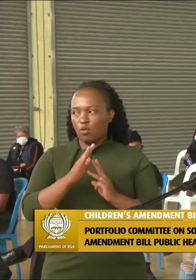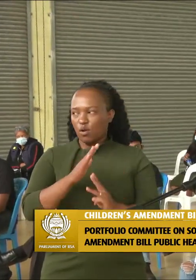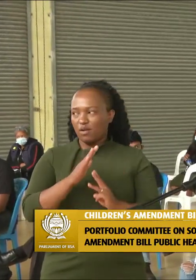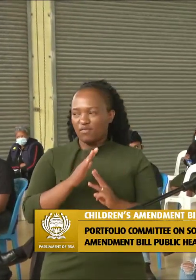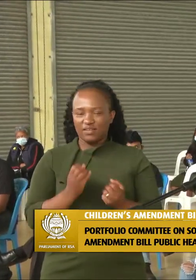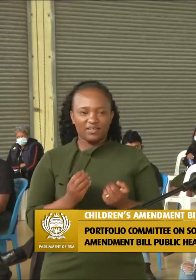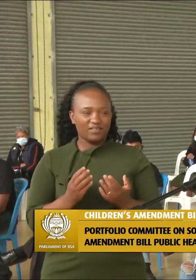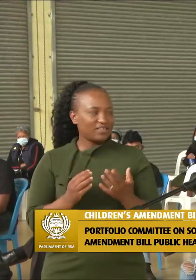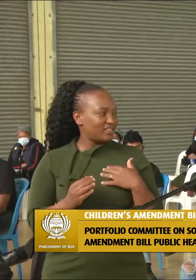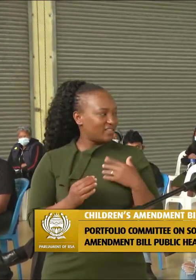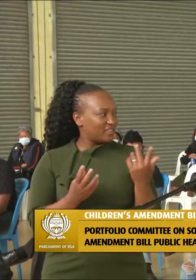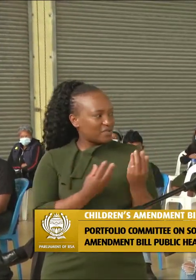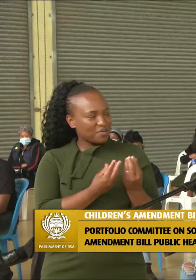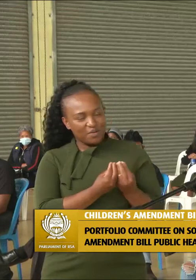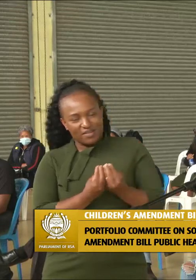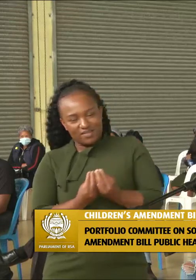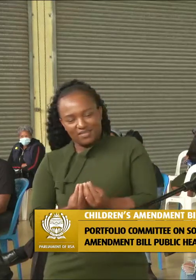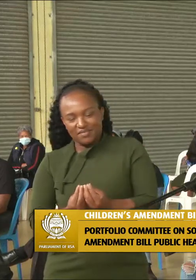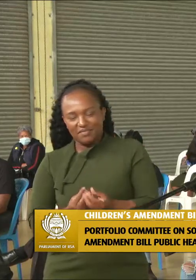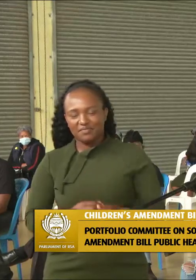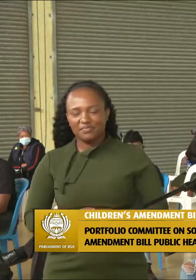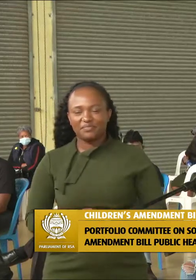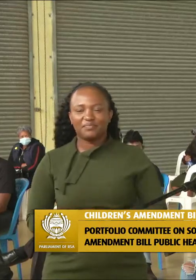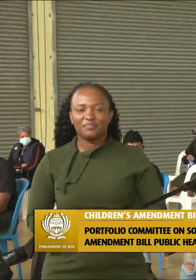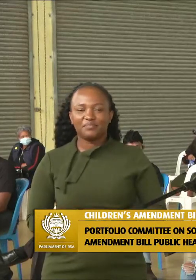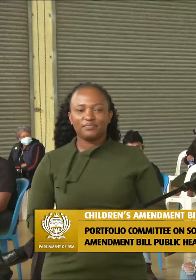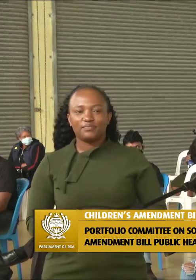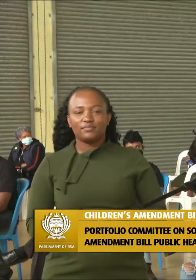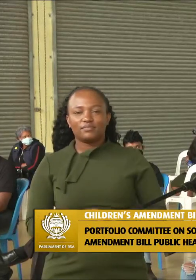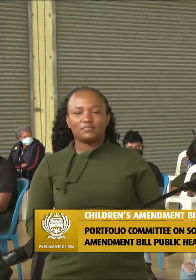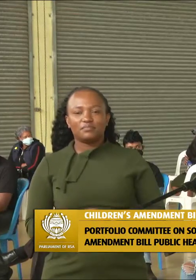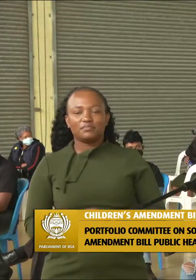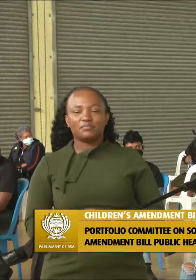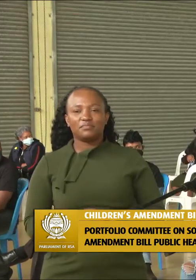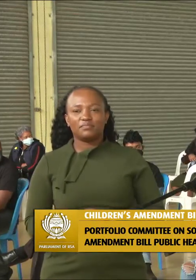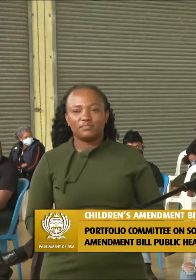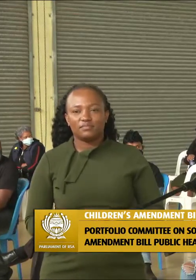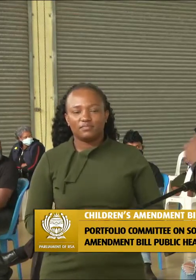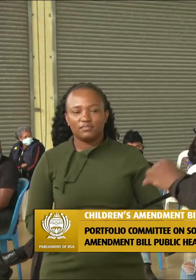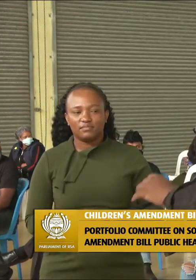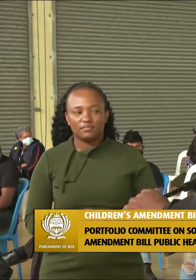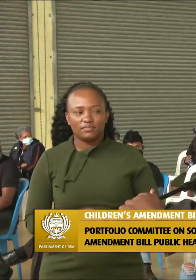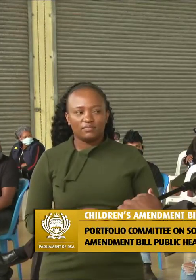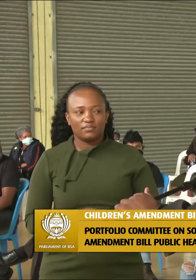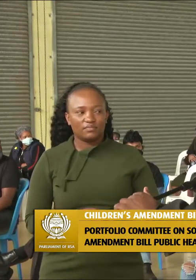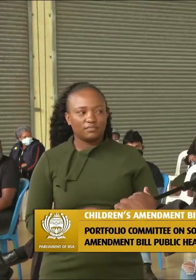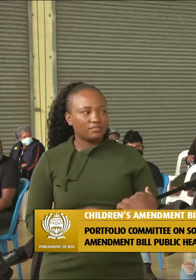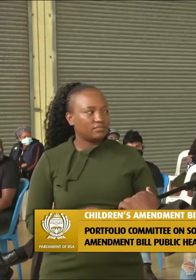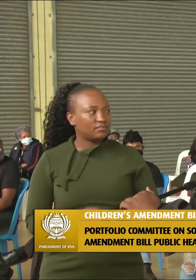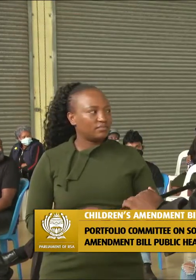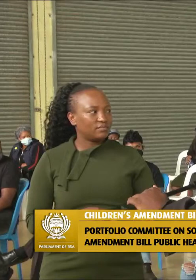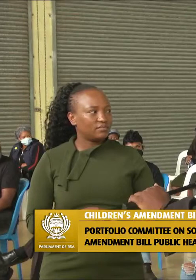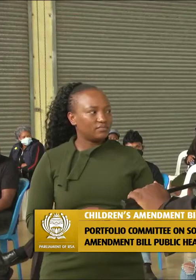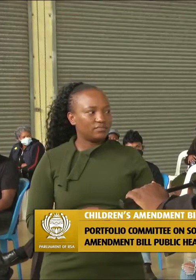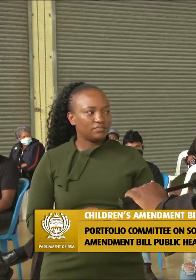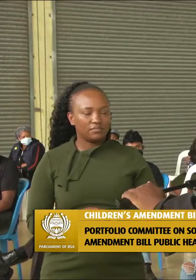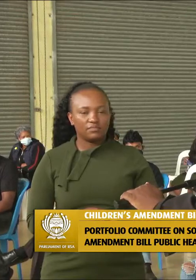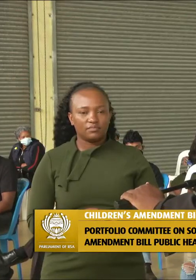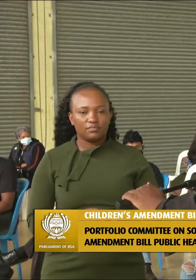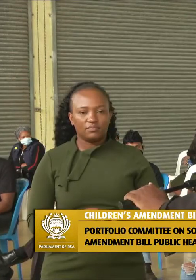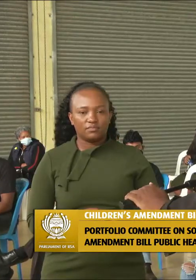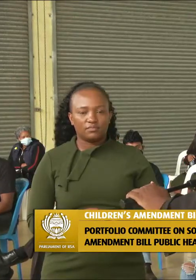yonke indawo. Ngibonge kakhulu igama lami nguFezile Luthuli, ngiumqondisi wosonhlala